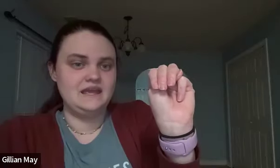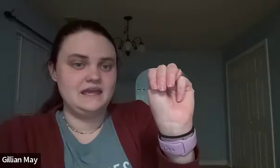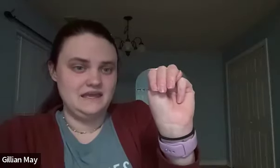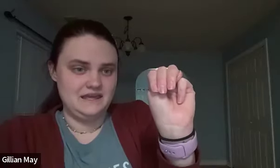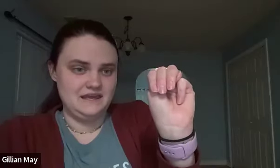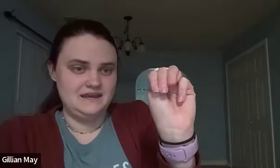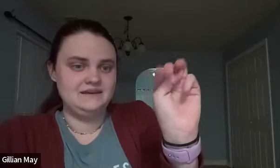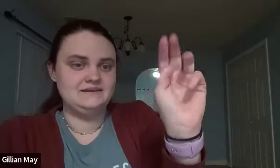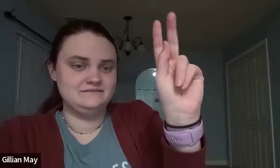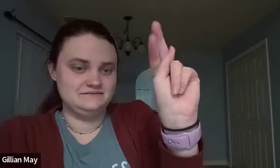N,